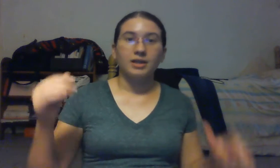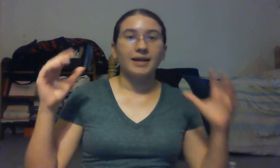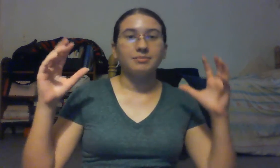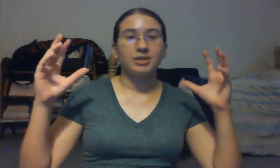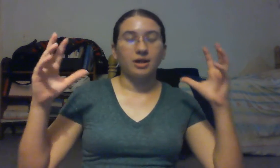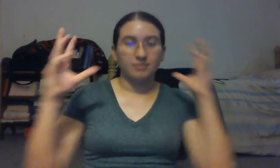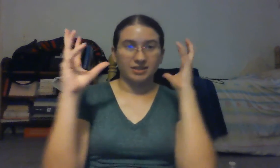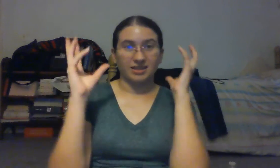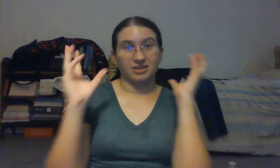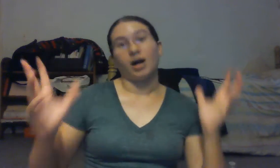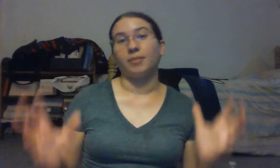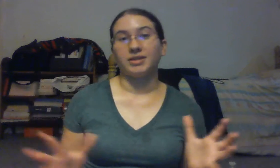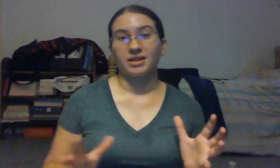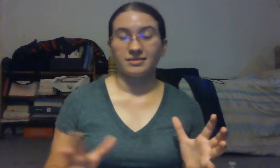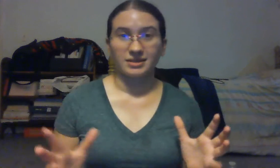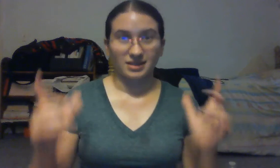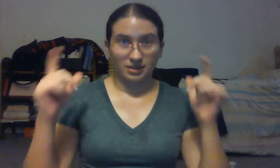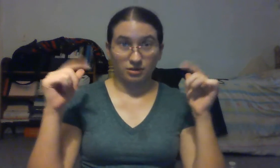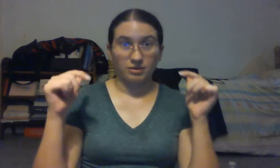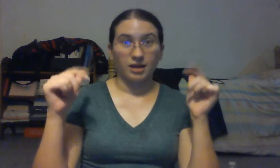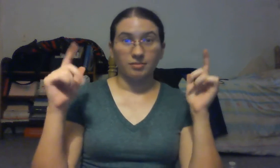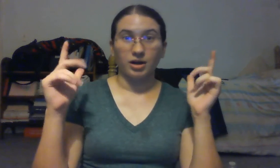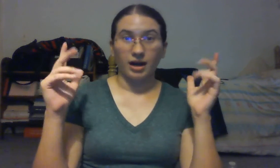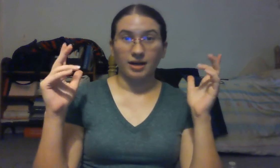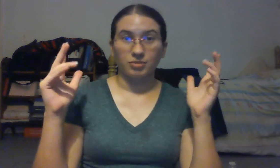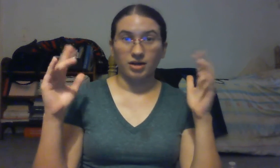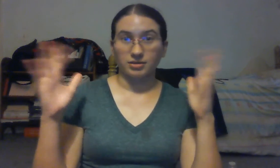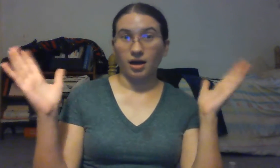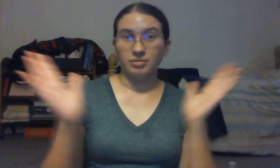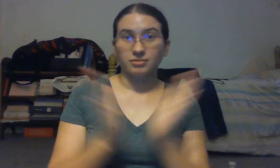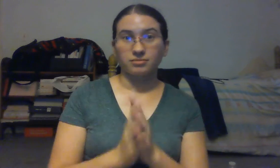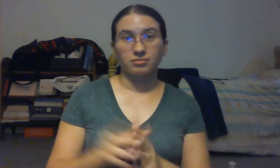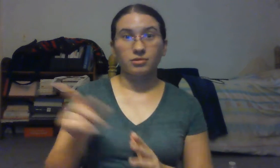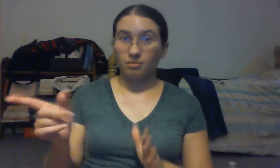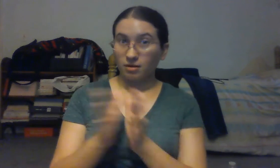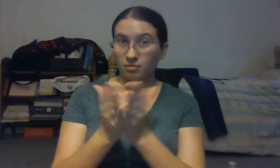that becomes like the topic of the sentence. So we kind of put our eyebrows up.